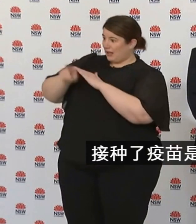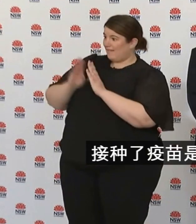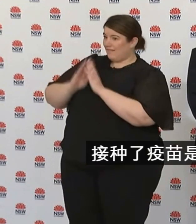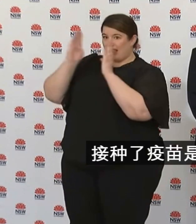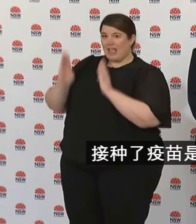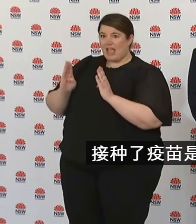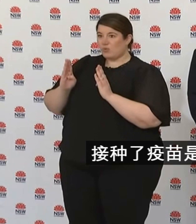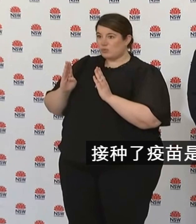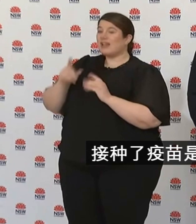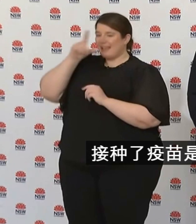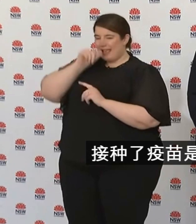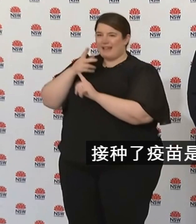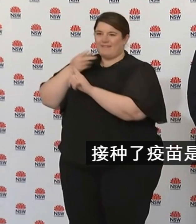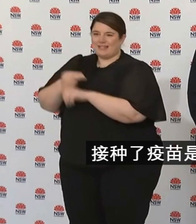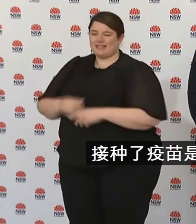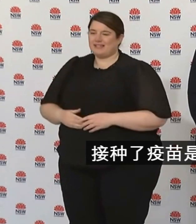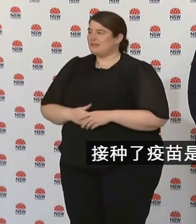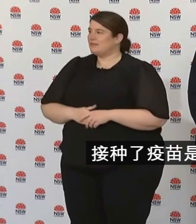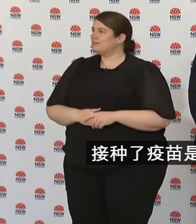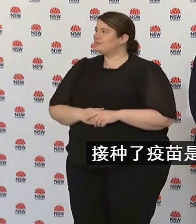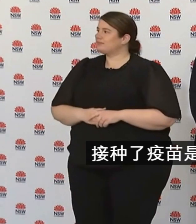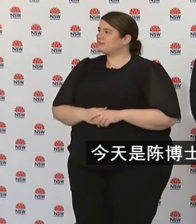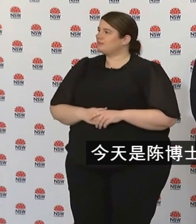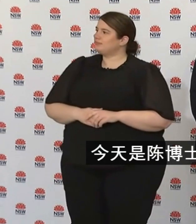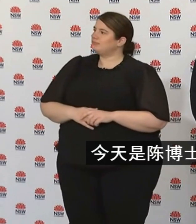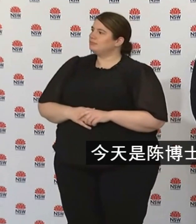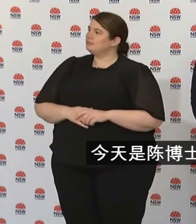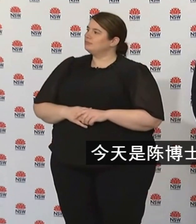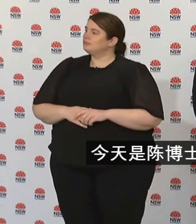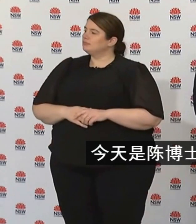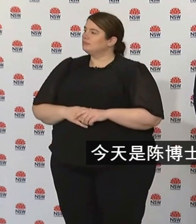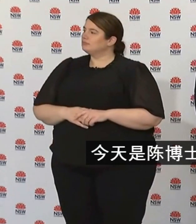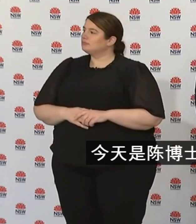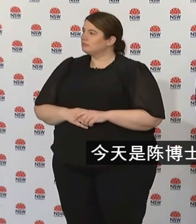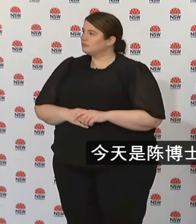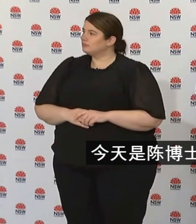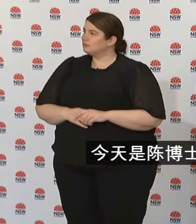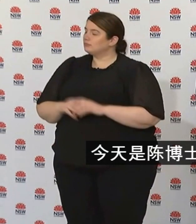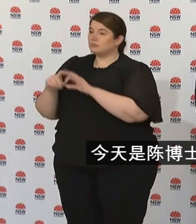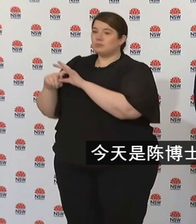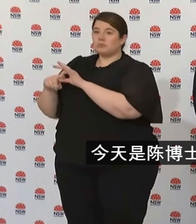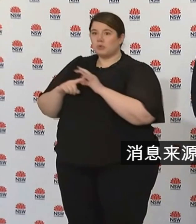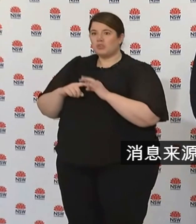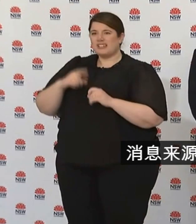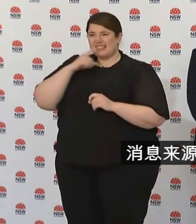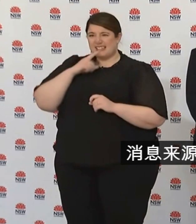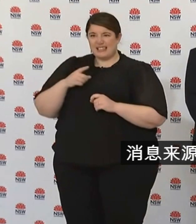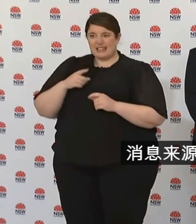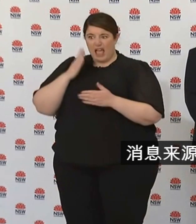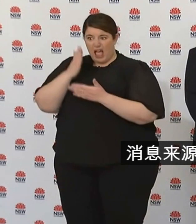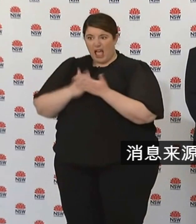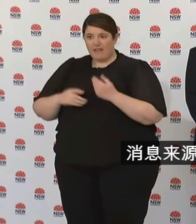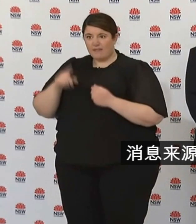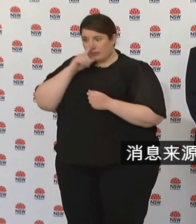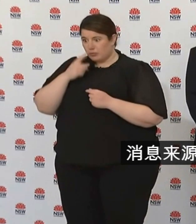get vaccinated. Dr. Chan, so half the cases today, Dr. Chan, you can't link them, you don't know the source. How